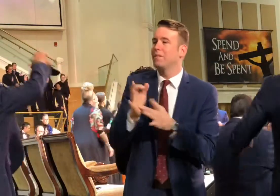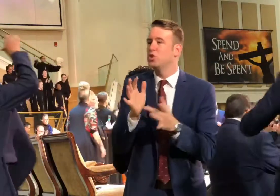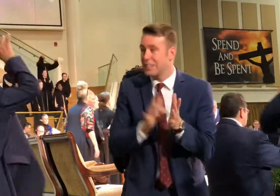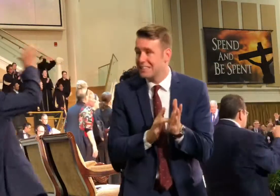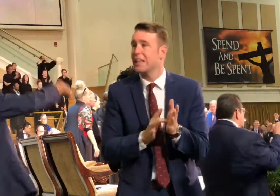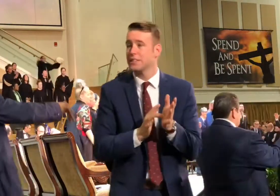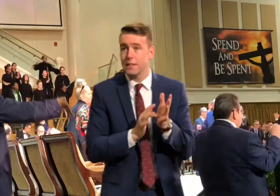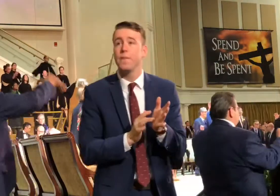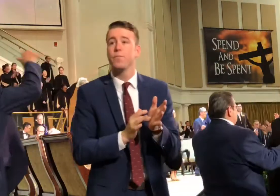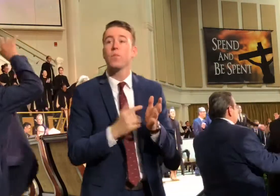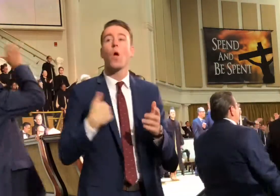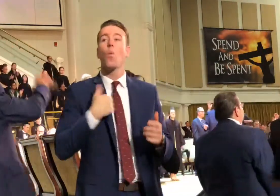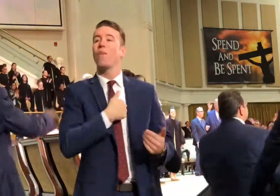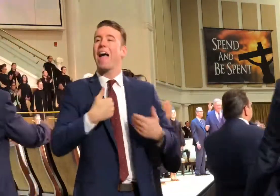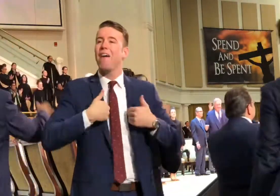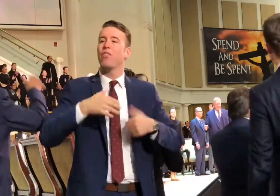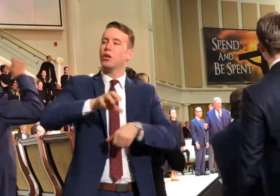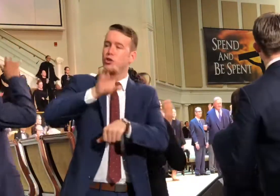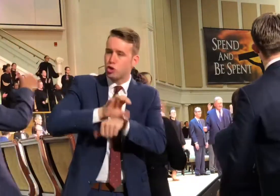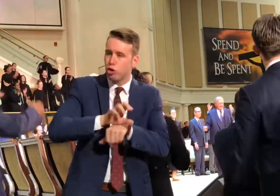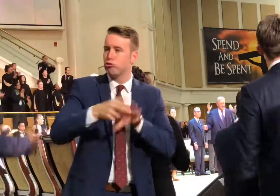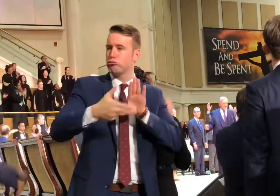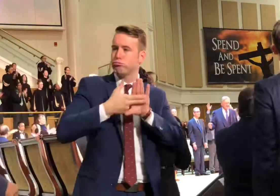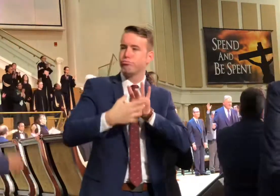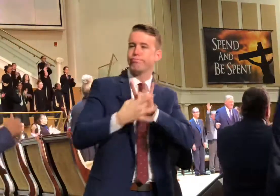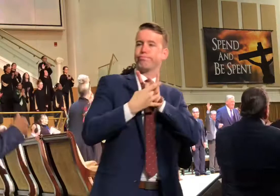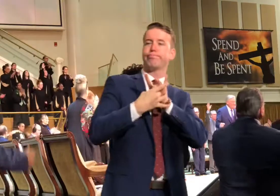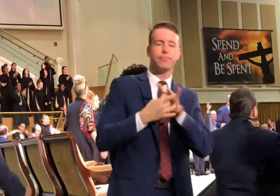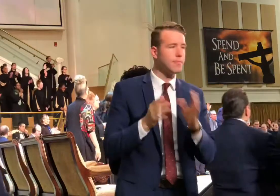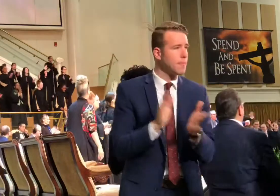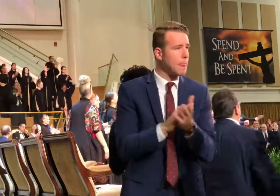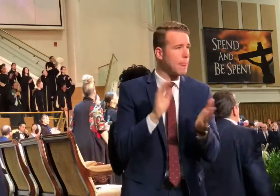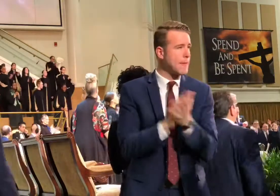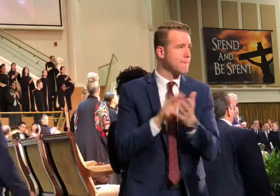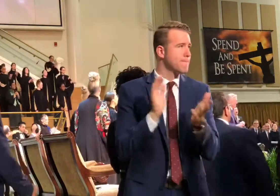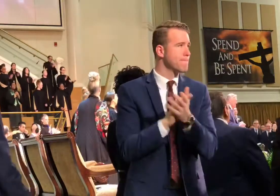Jesus. We've got the church.